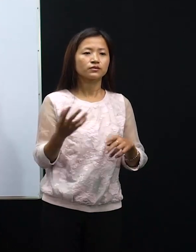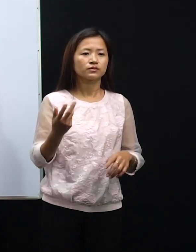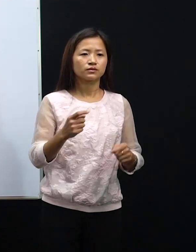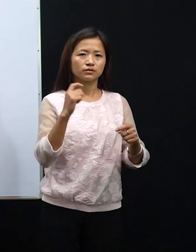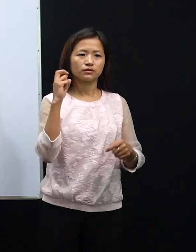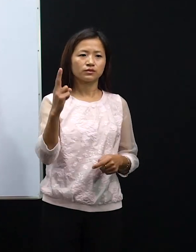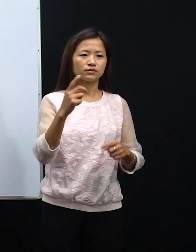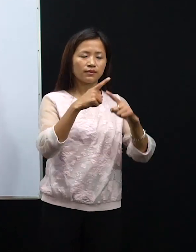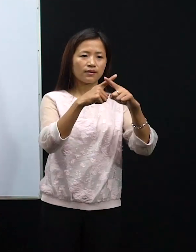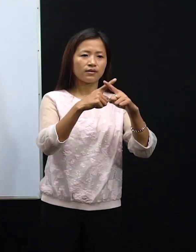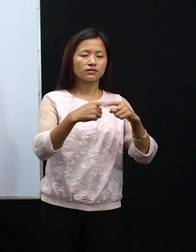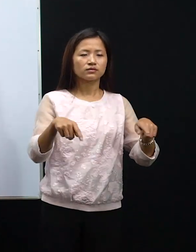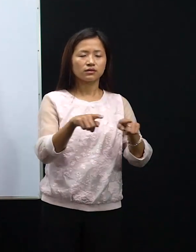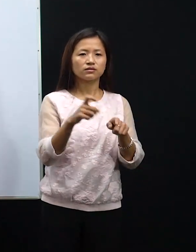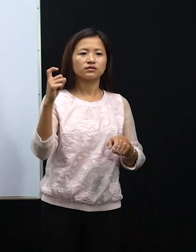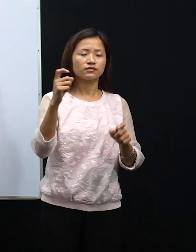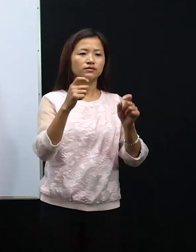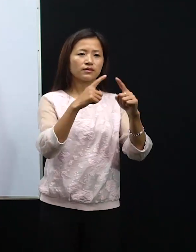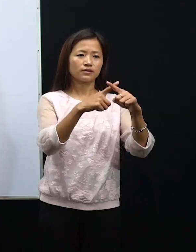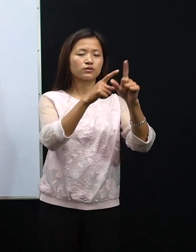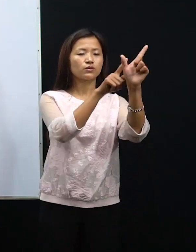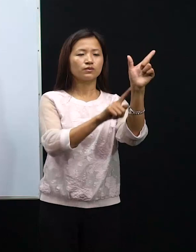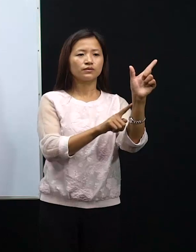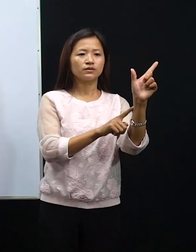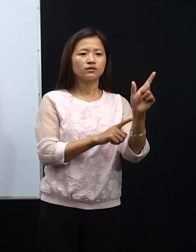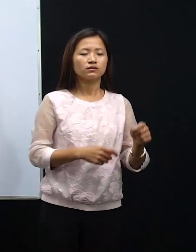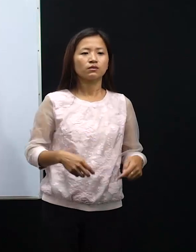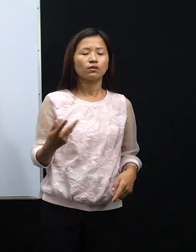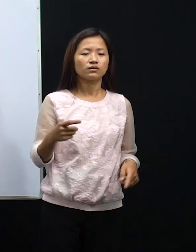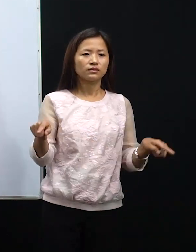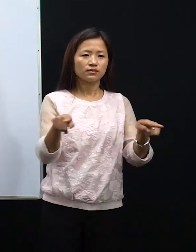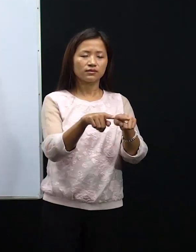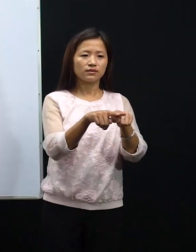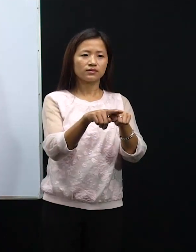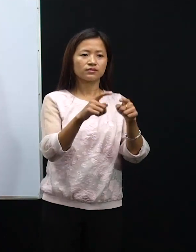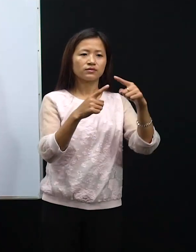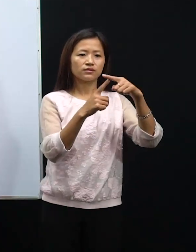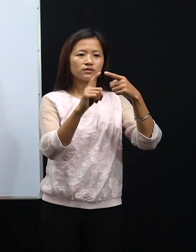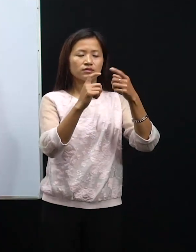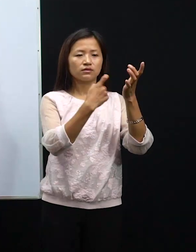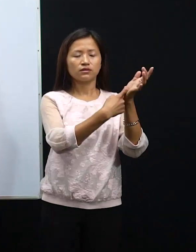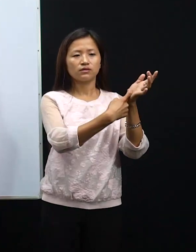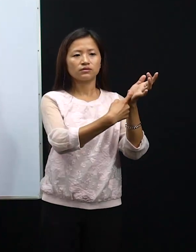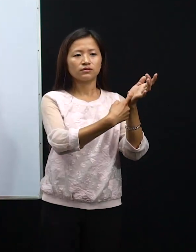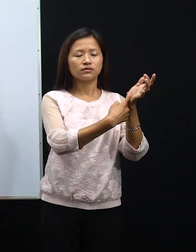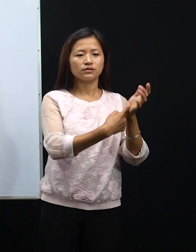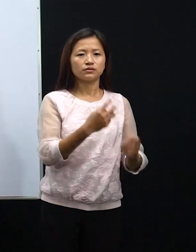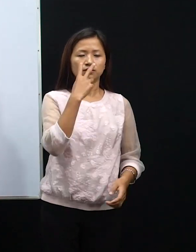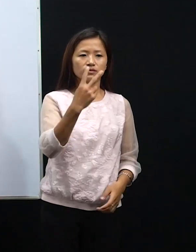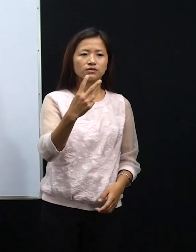and 7xy? What are they like terms? You can see x here, you can see x